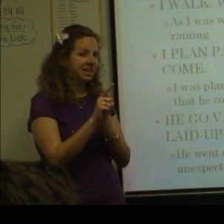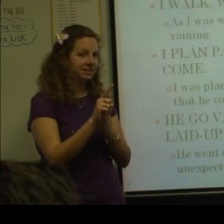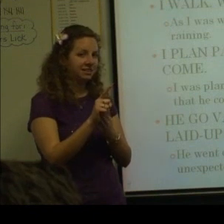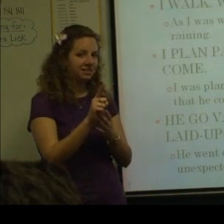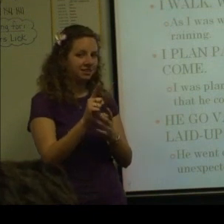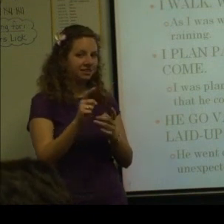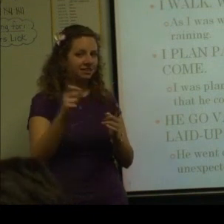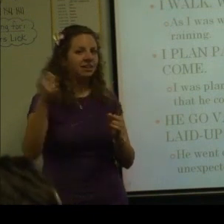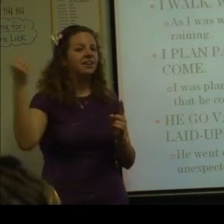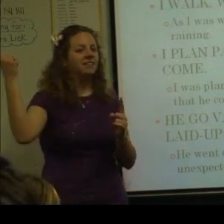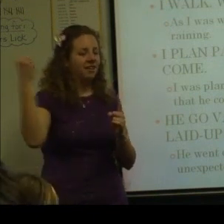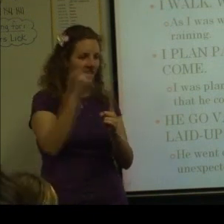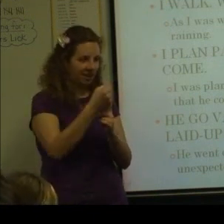hit? Hit.